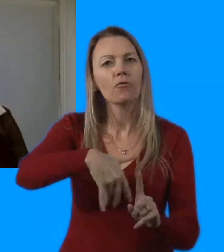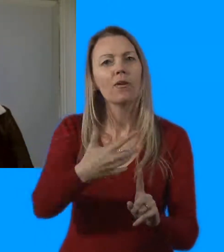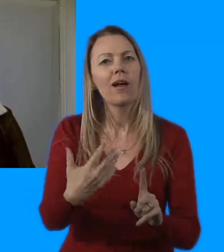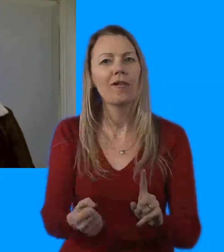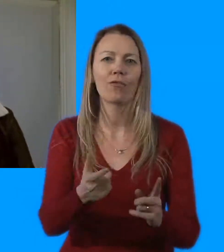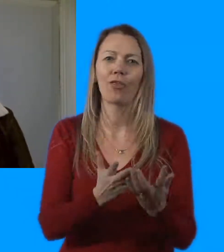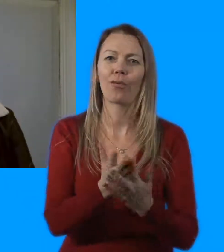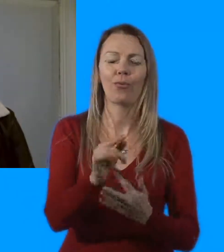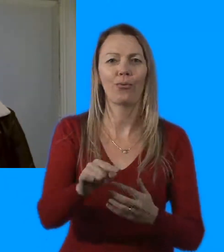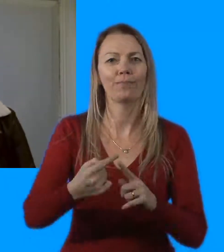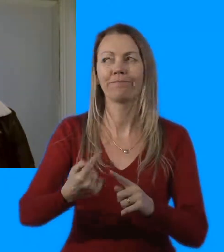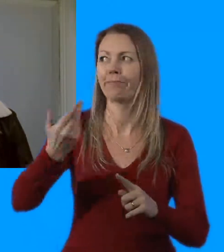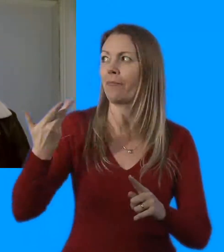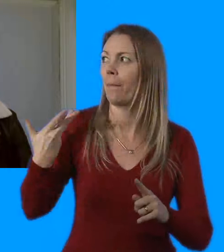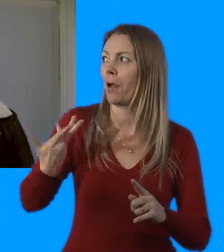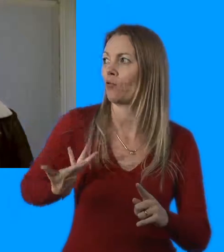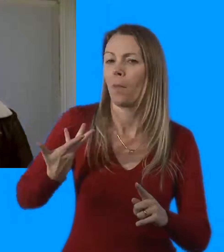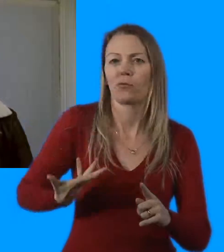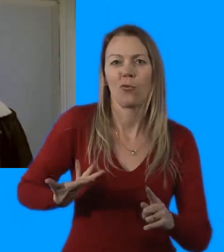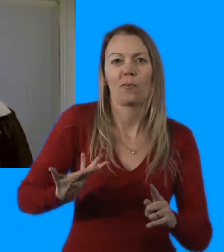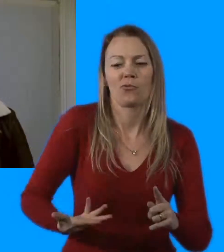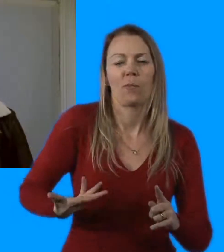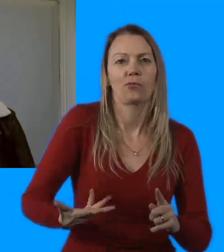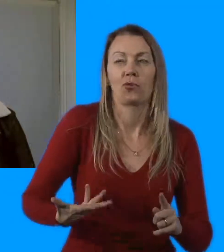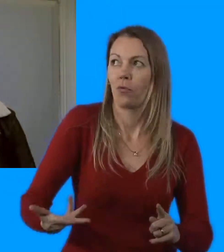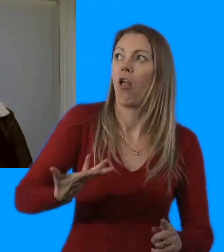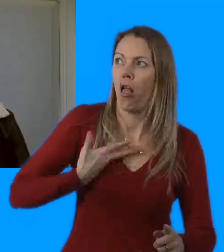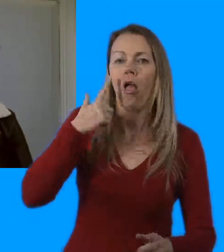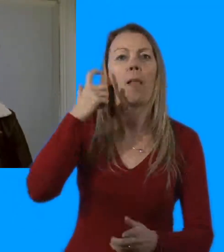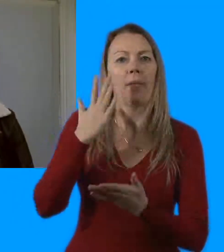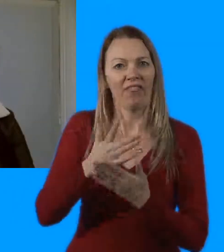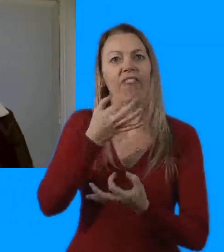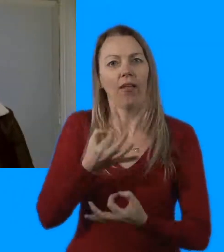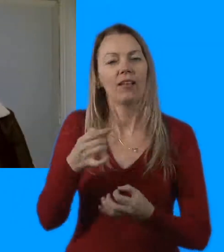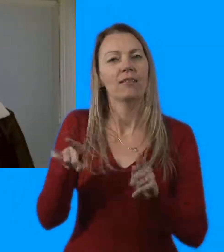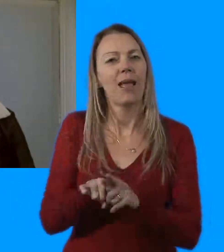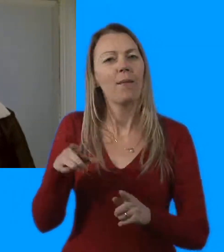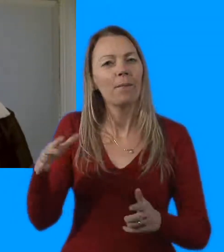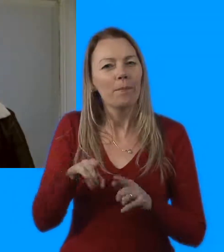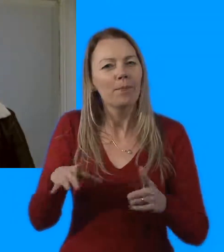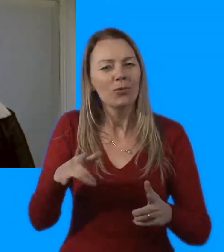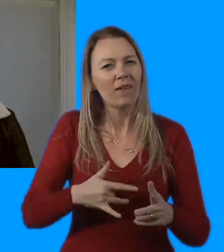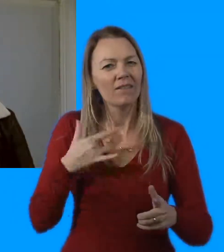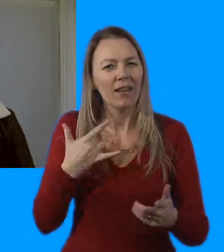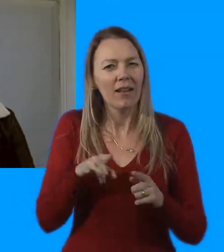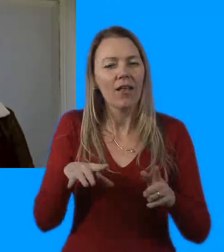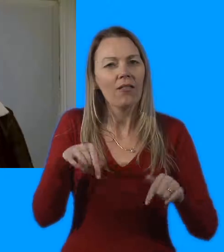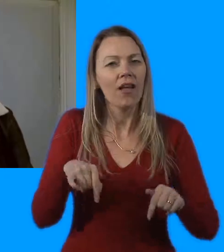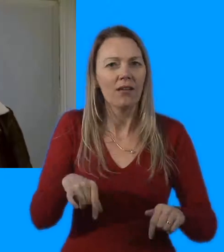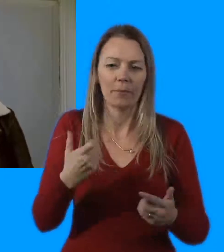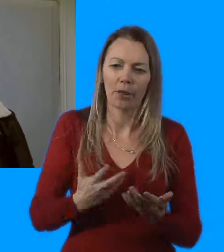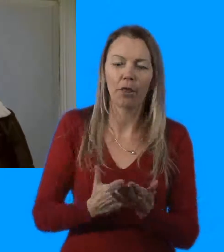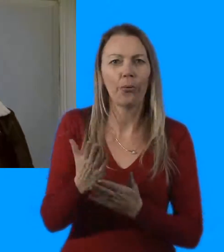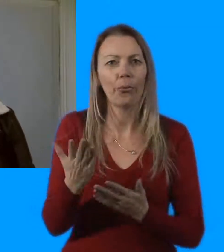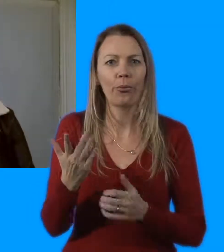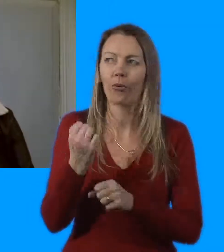their families or their backgrounds, goes back many years, and is passed down generational. So I think it's stemmed from long ago, and it's just